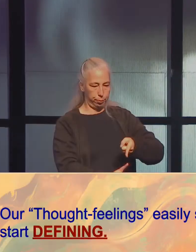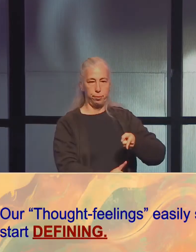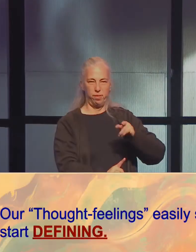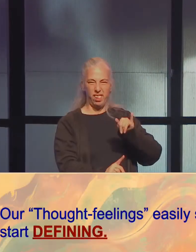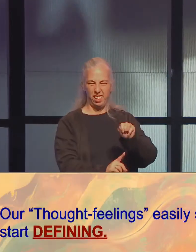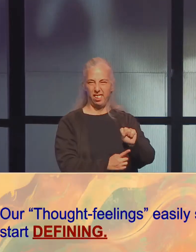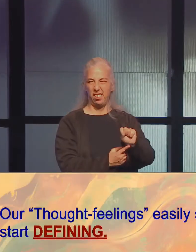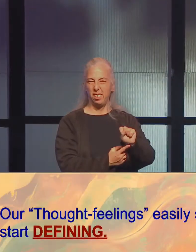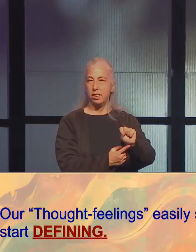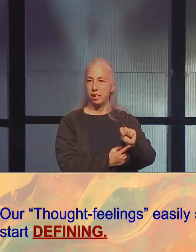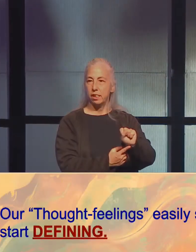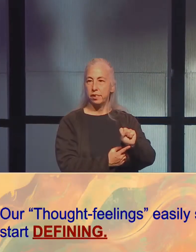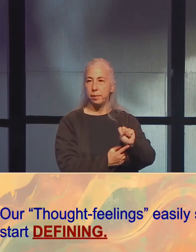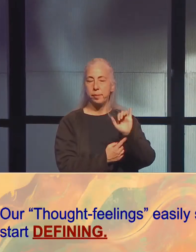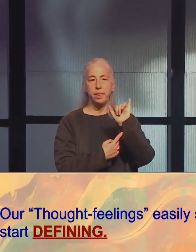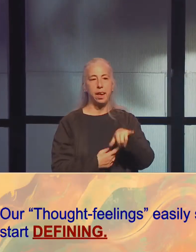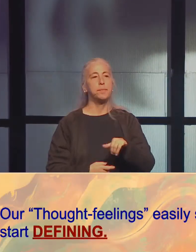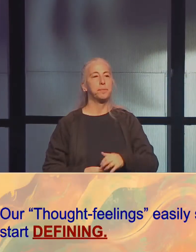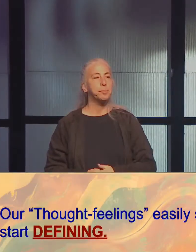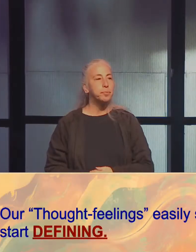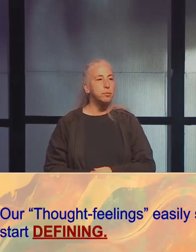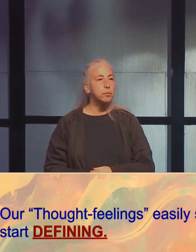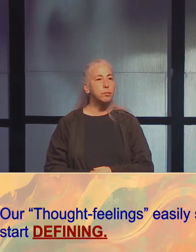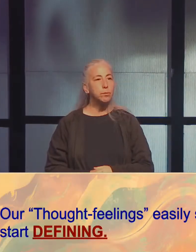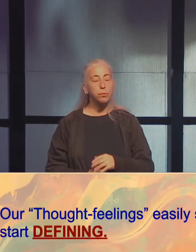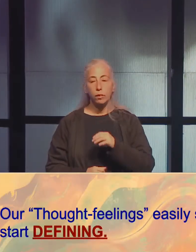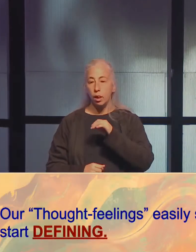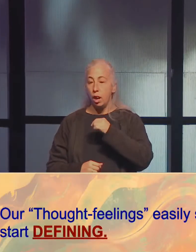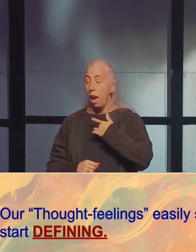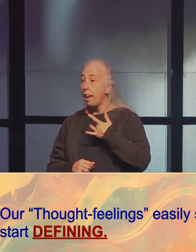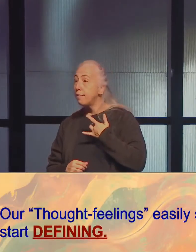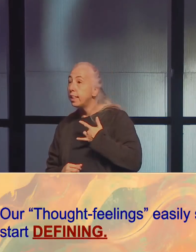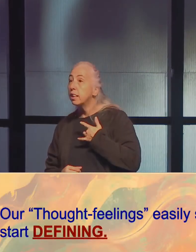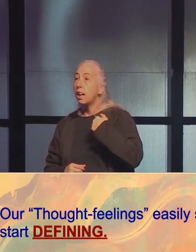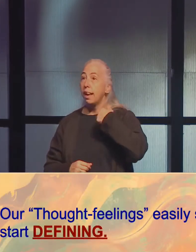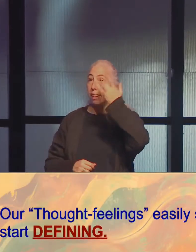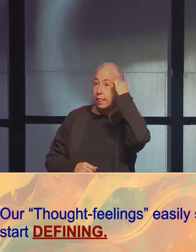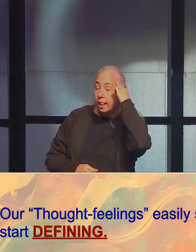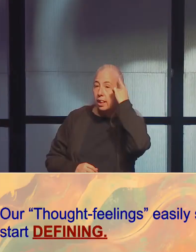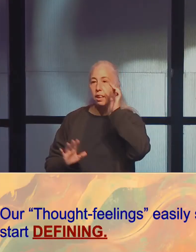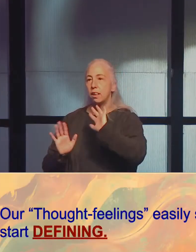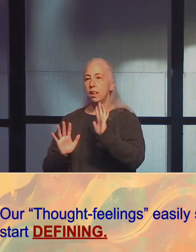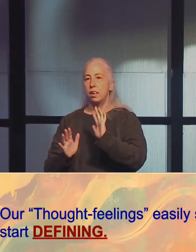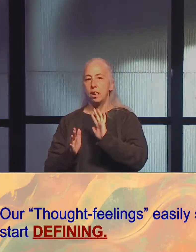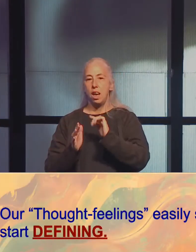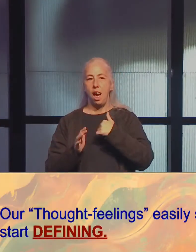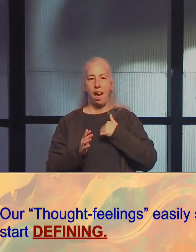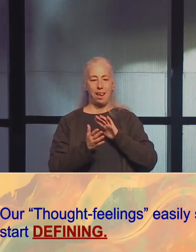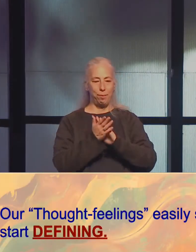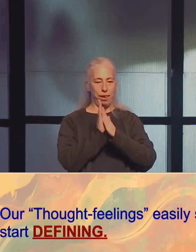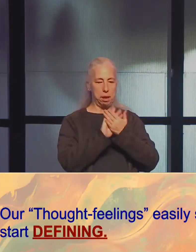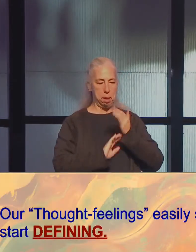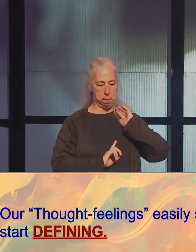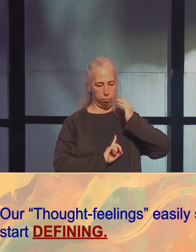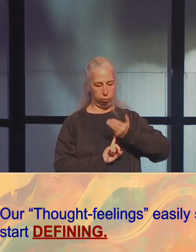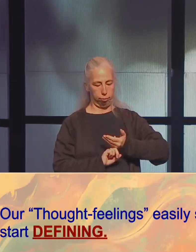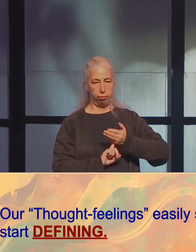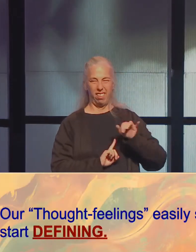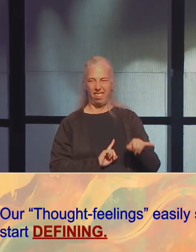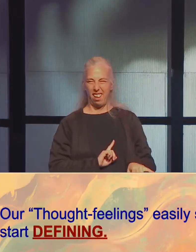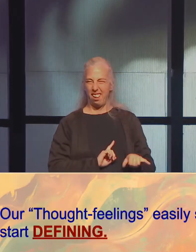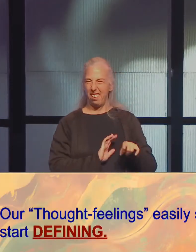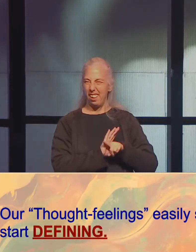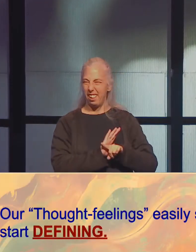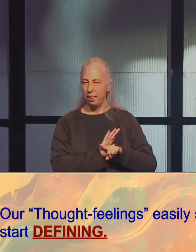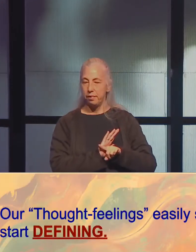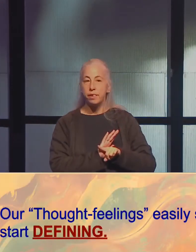experience. Right? It's not just what I feel or I think about myself, it's what I am. And we move from statements about something